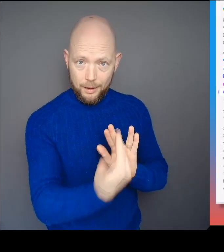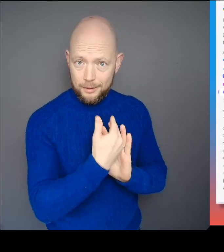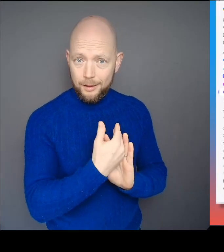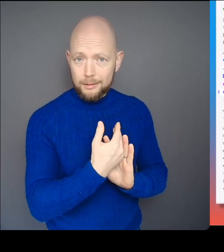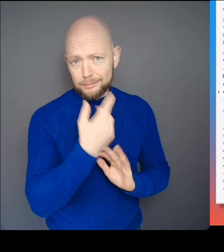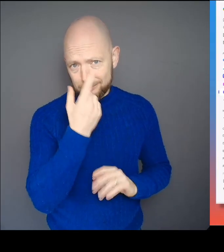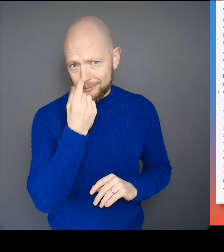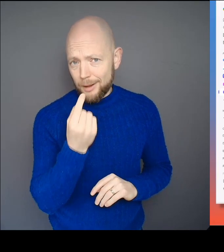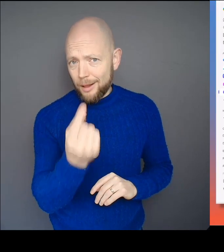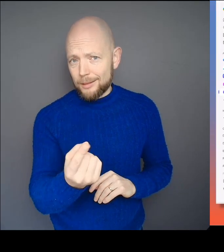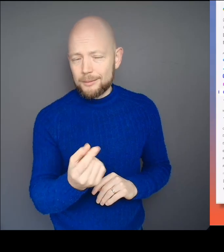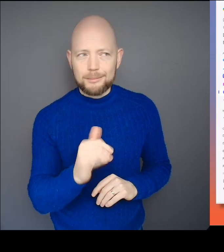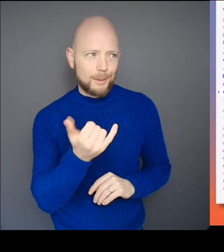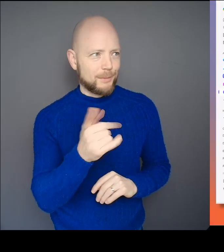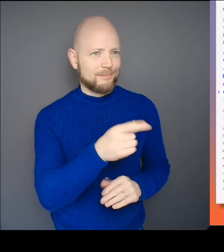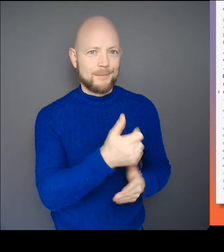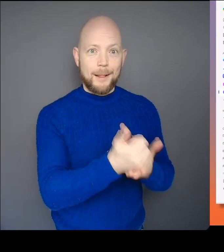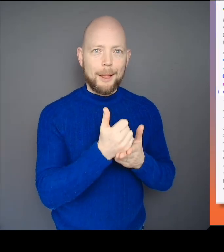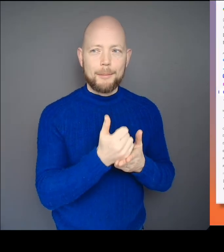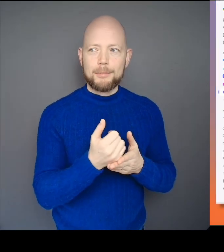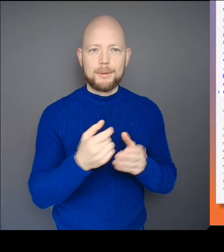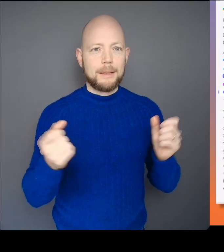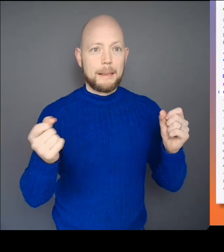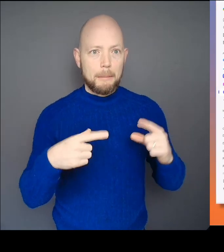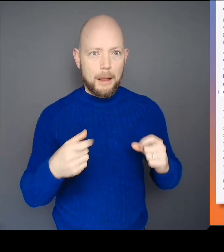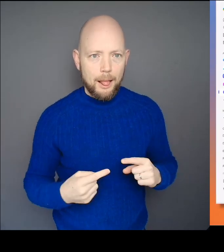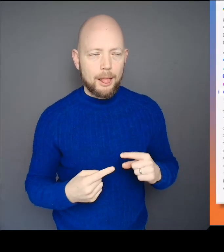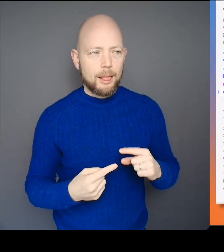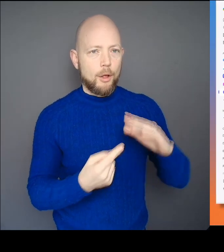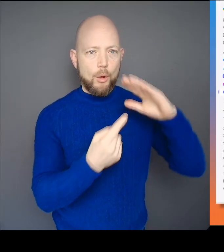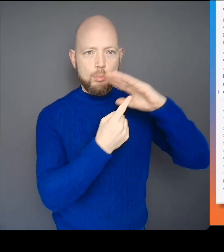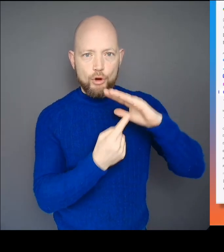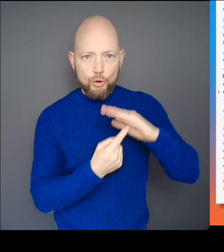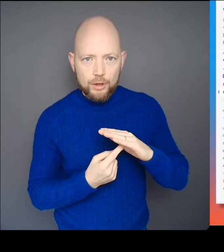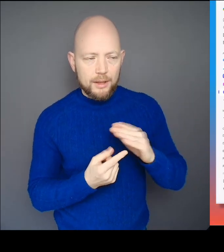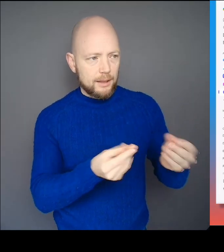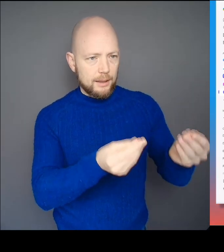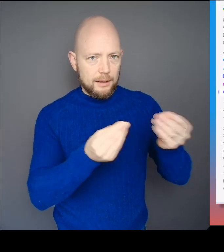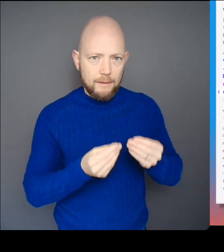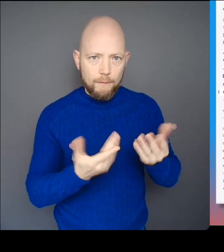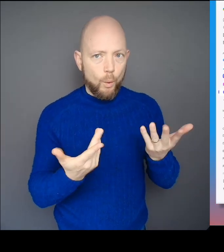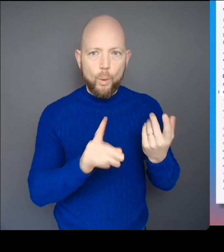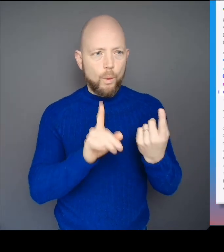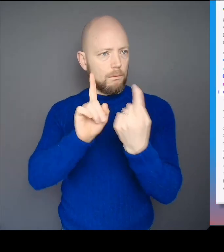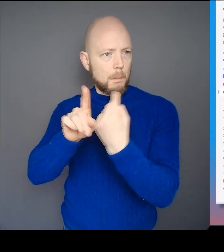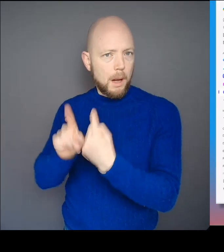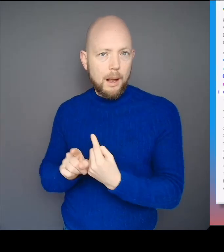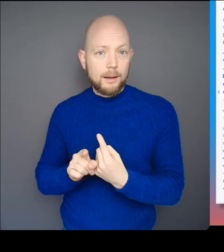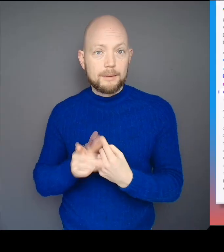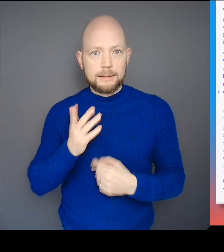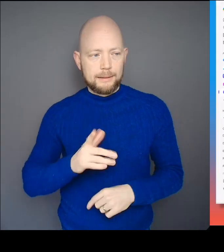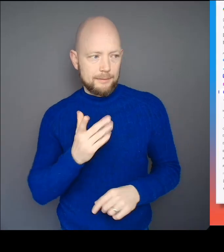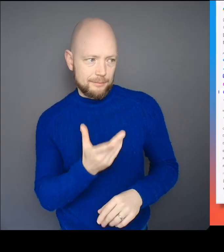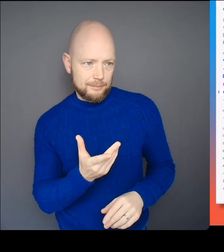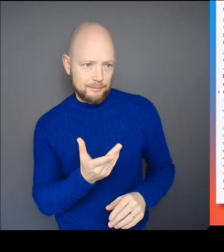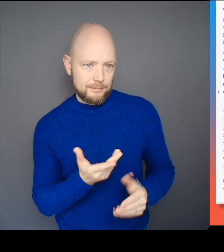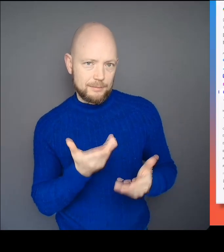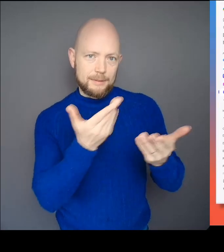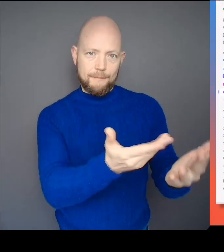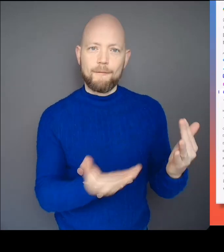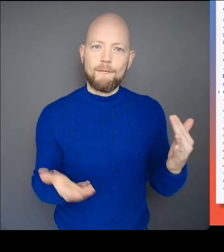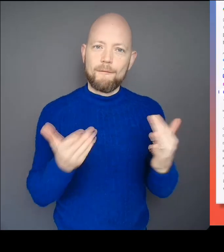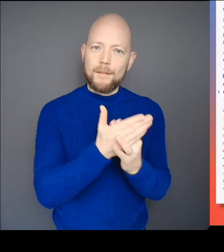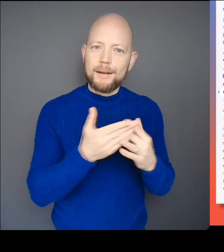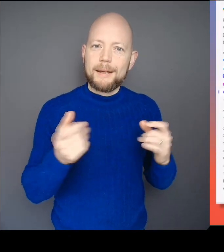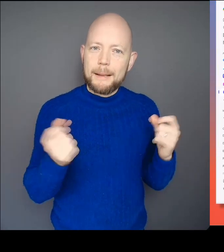if you're creating an agent where you want it to help prioritize your inbox or look at any outstanding tasks, you have to explicitly opt in